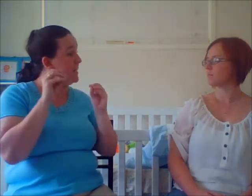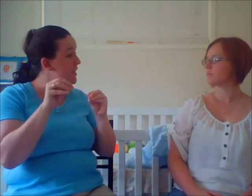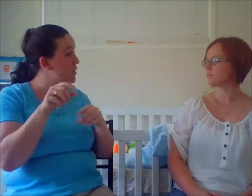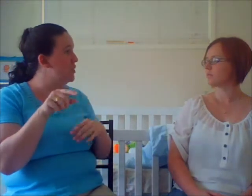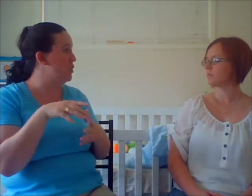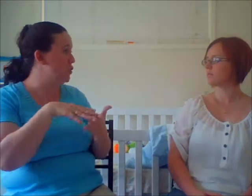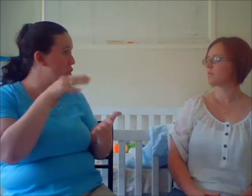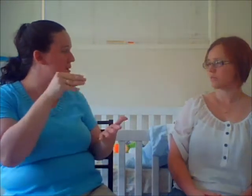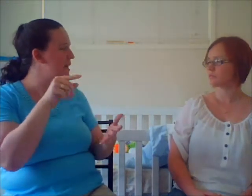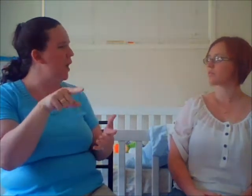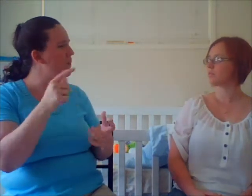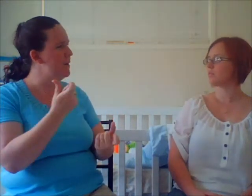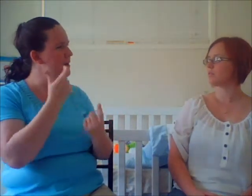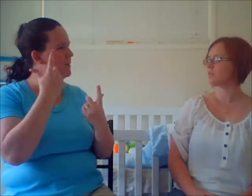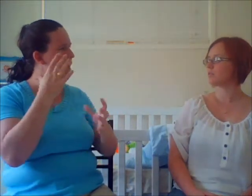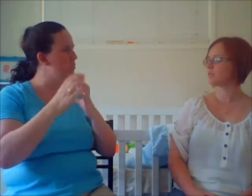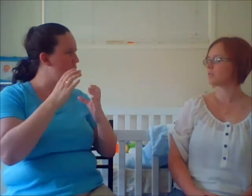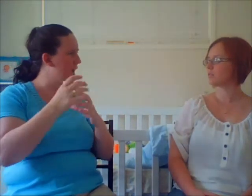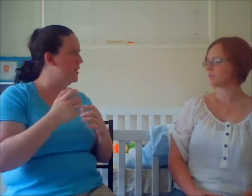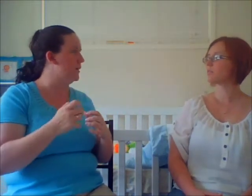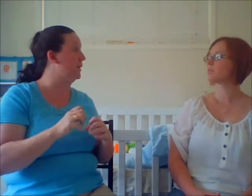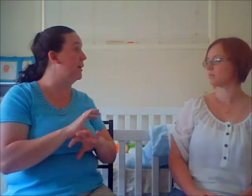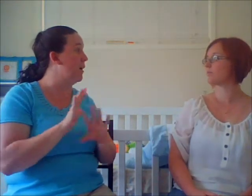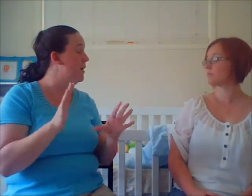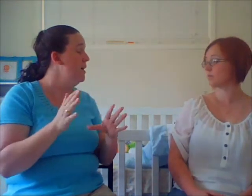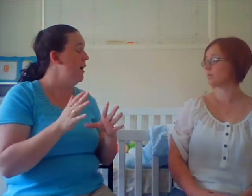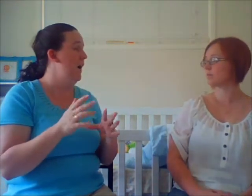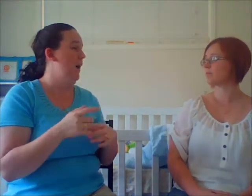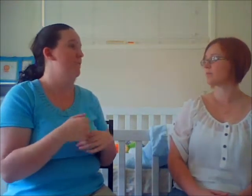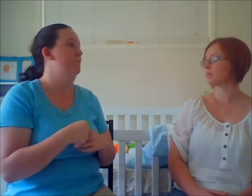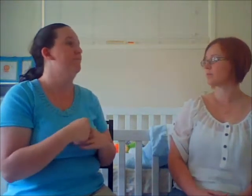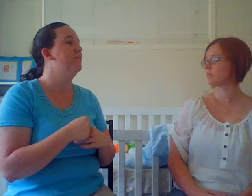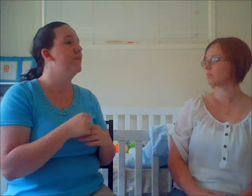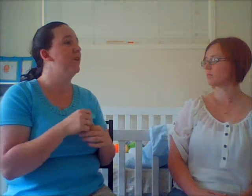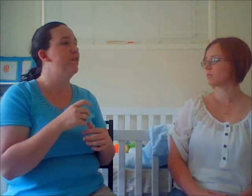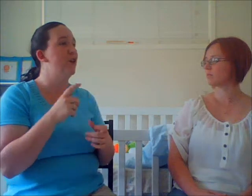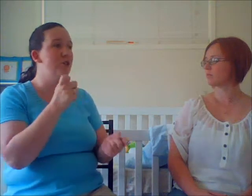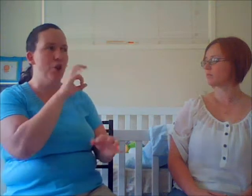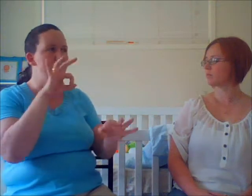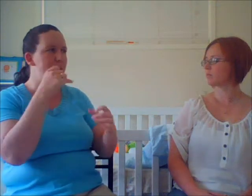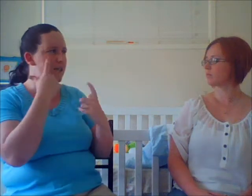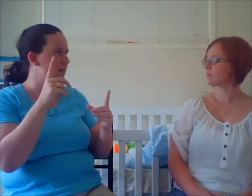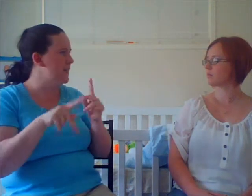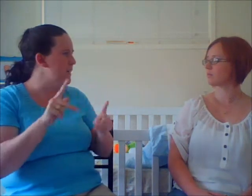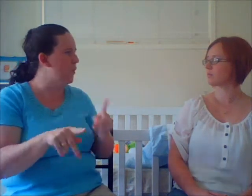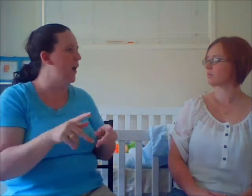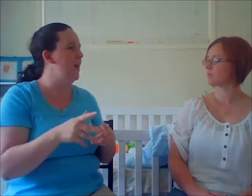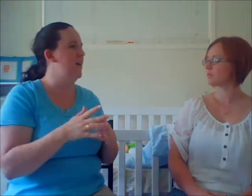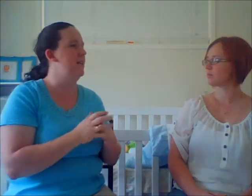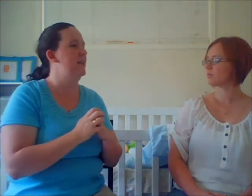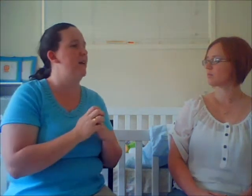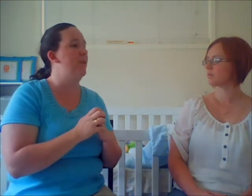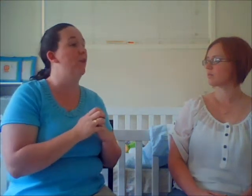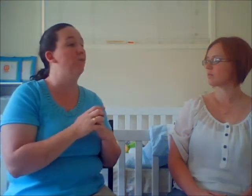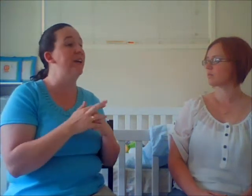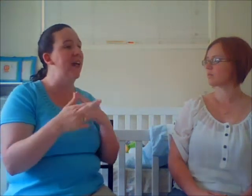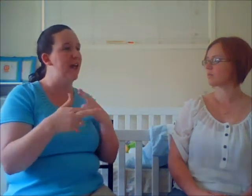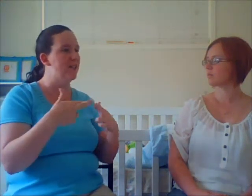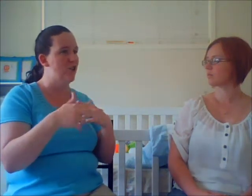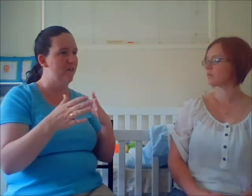teaching to the students to help them understand communication clearer. For those who don't understand, TTY is a relay